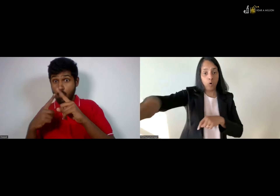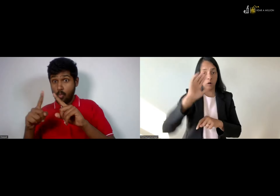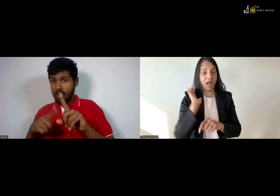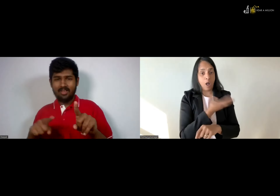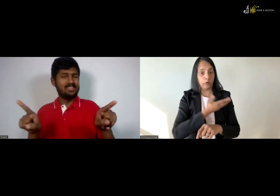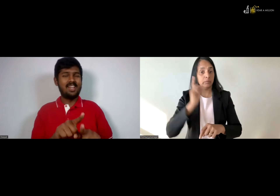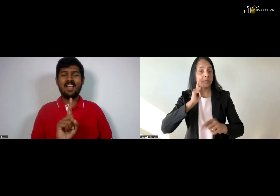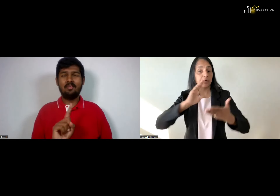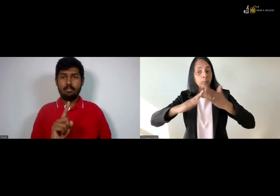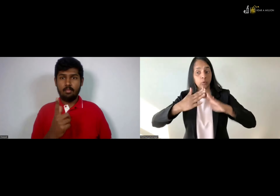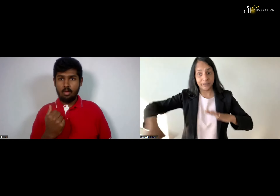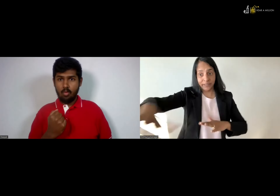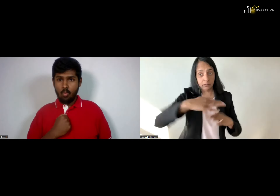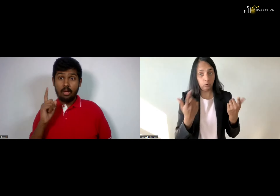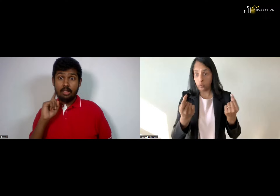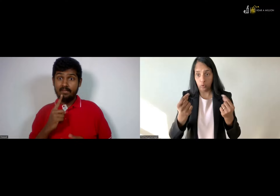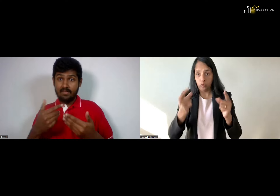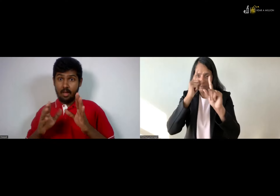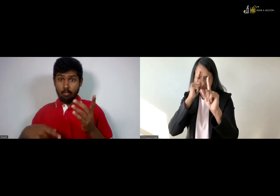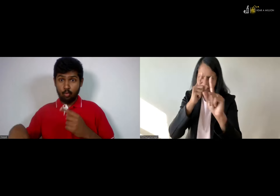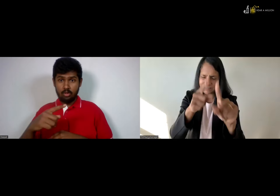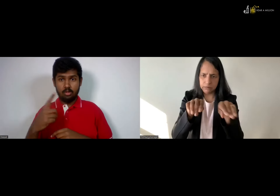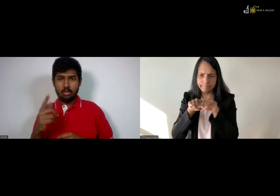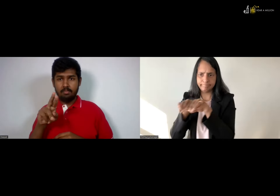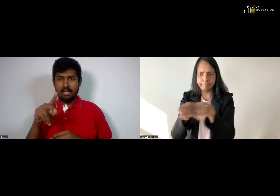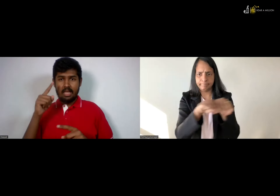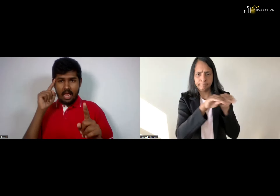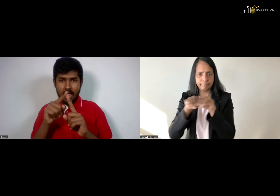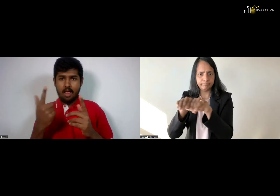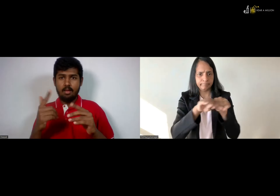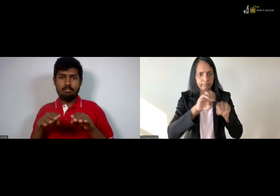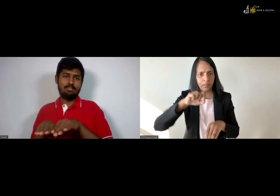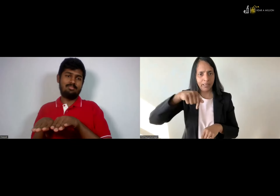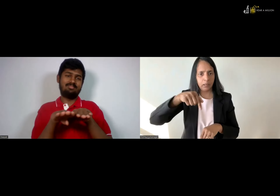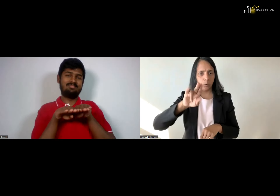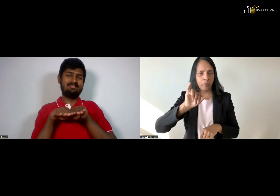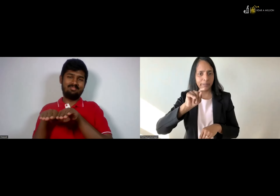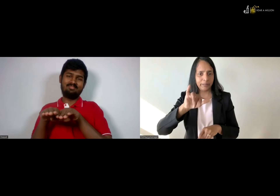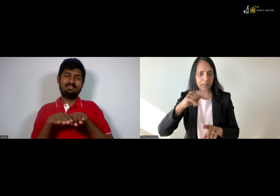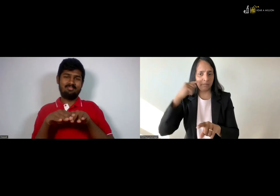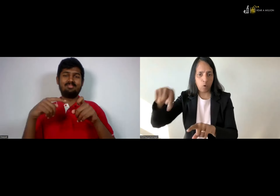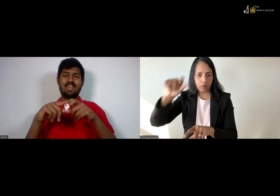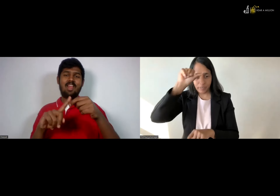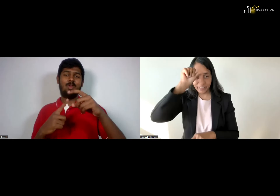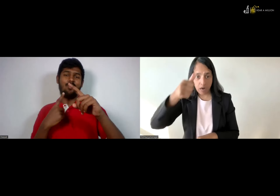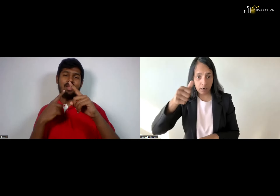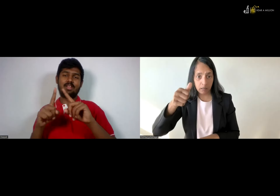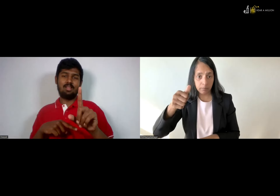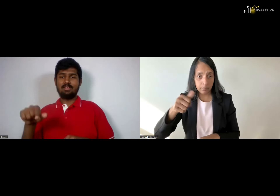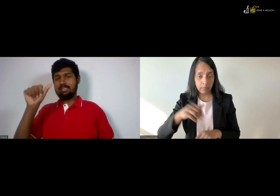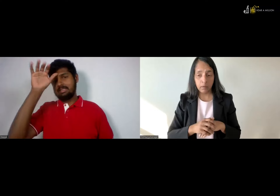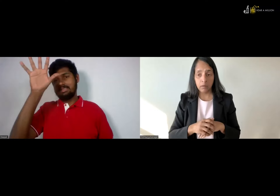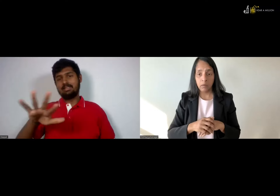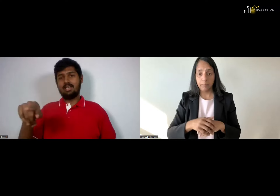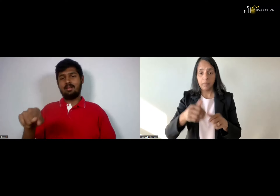equal facility to all the people. It's not related to the equality. It means that we are providing all of the.